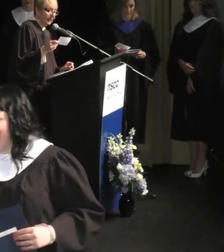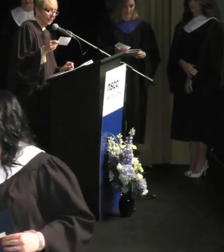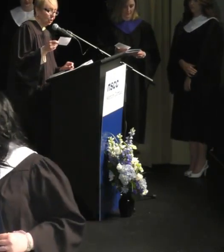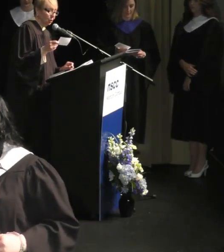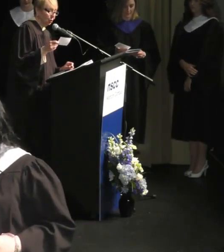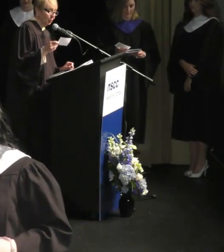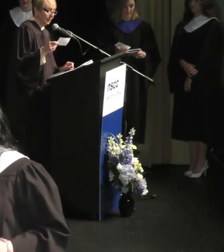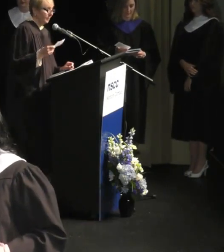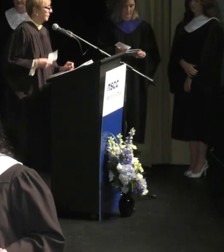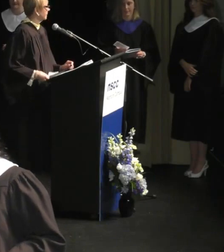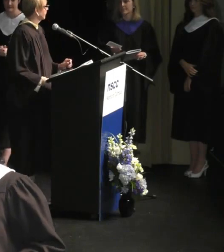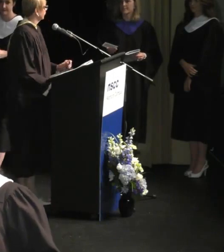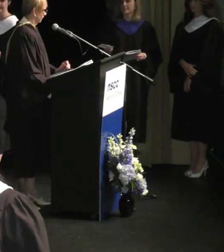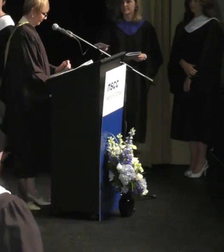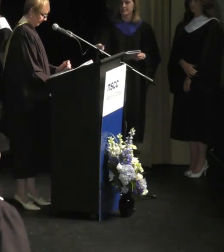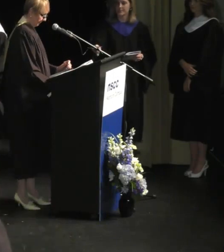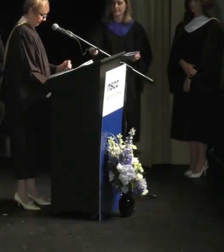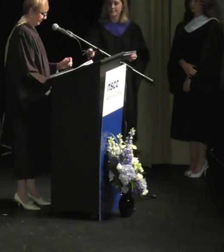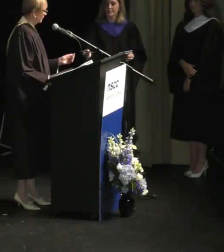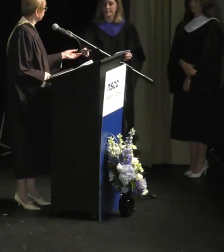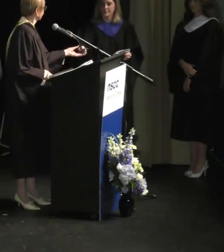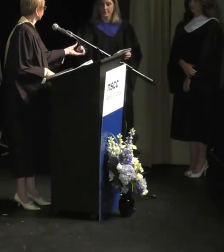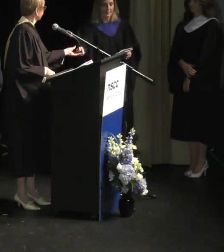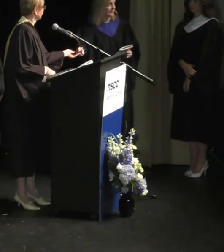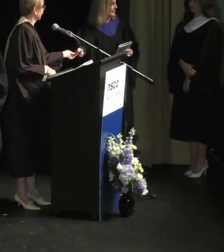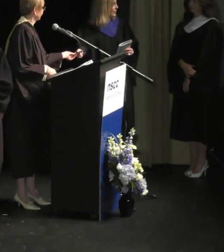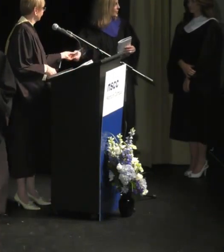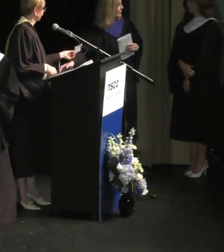Kylie Gillis Dupe.